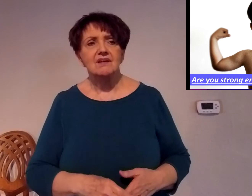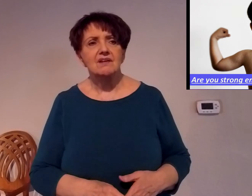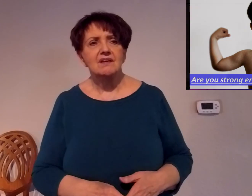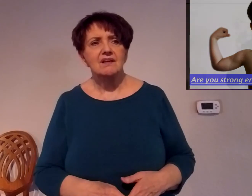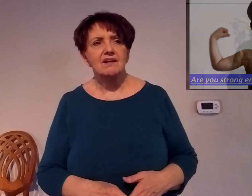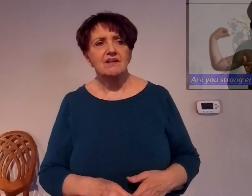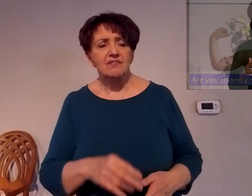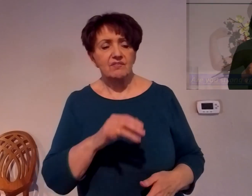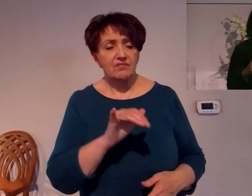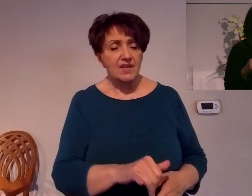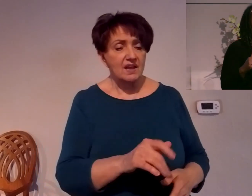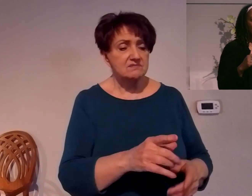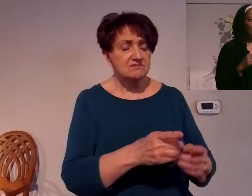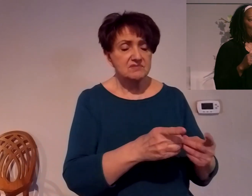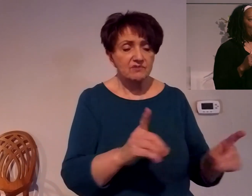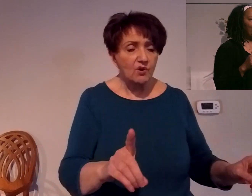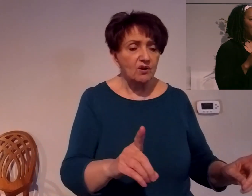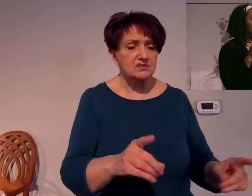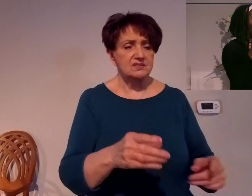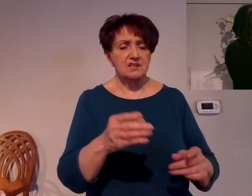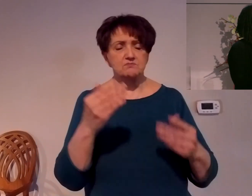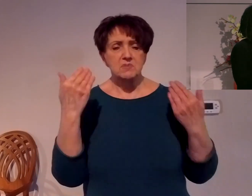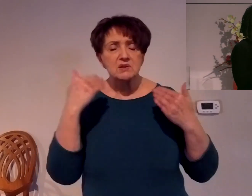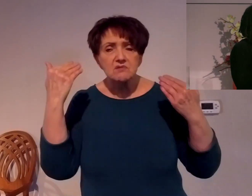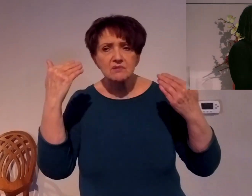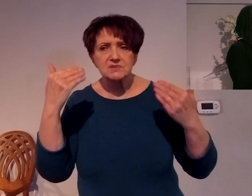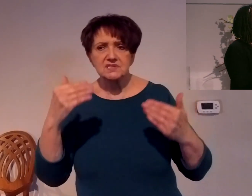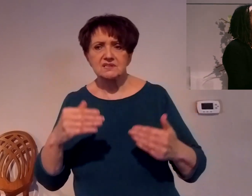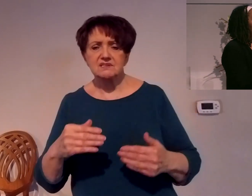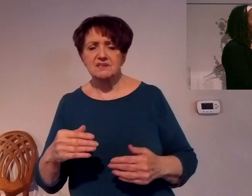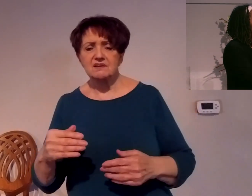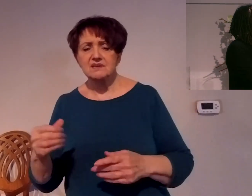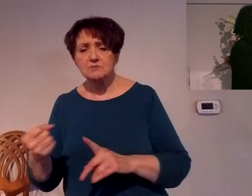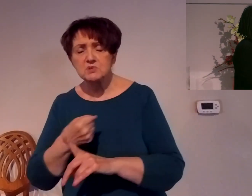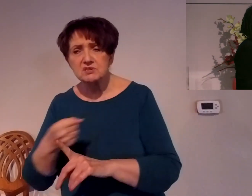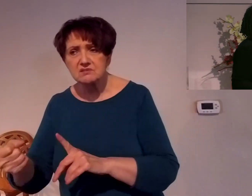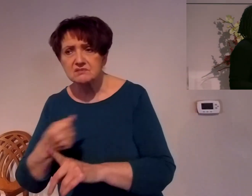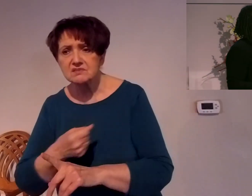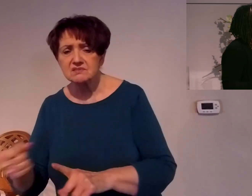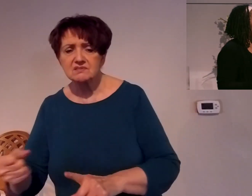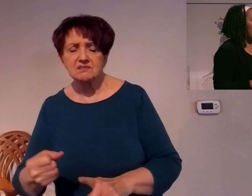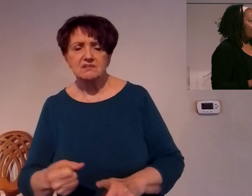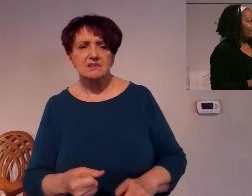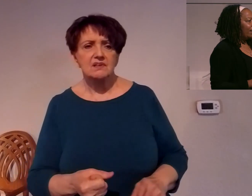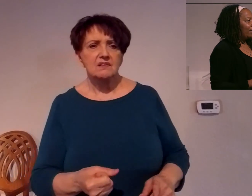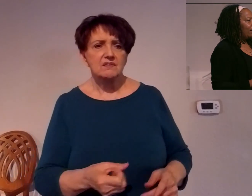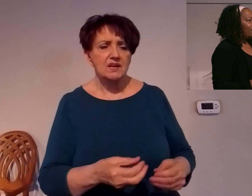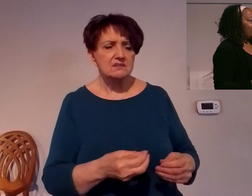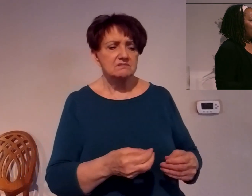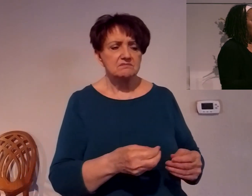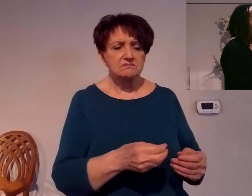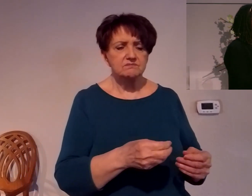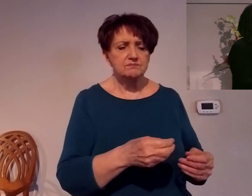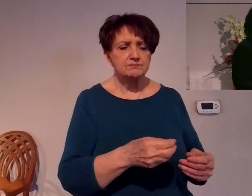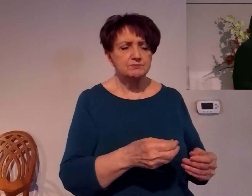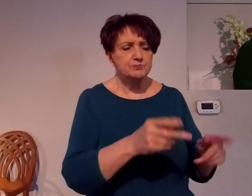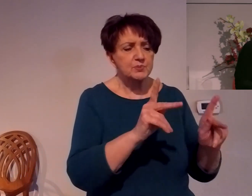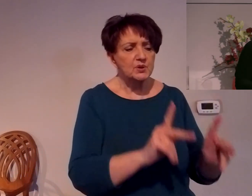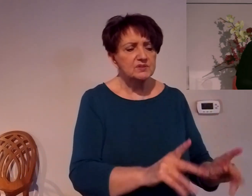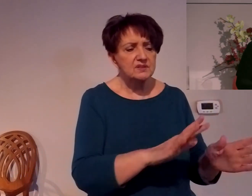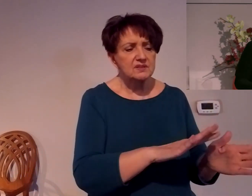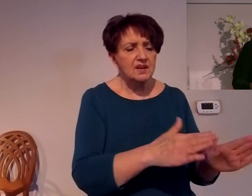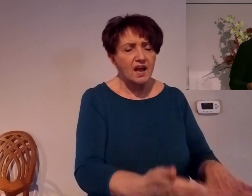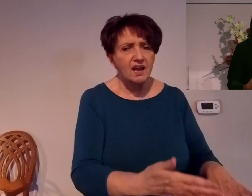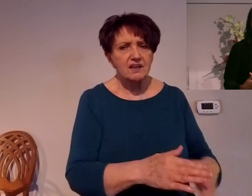that divorce, that bankruptcy, that physical abuse, that loss of a loved one, the